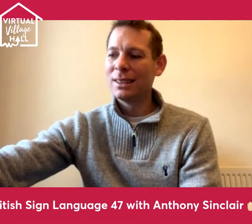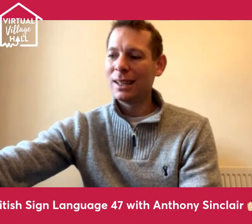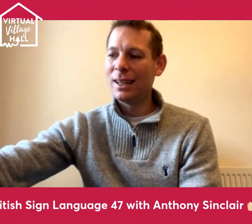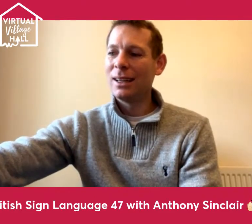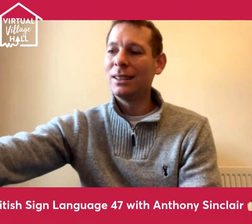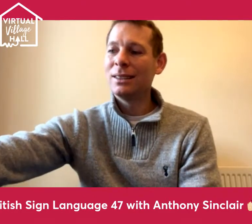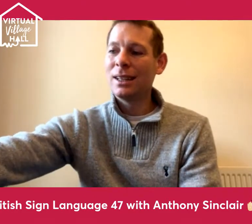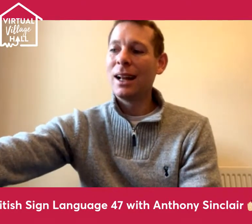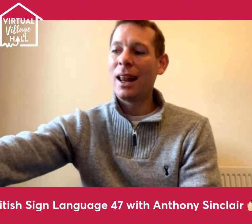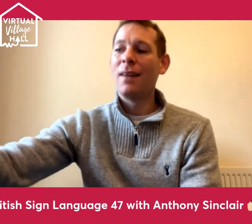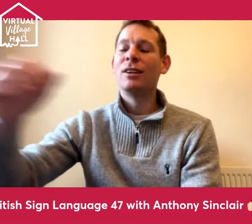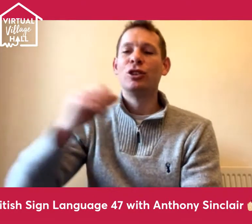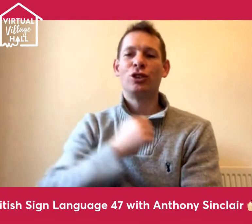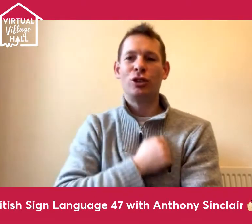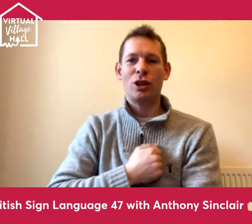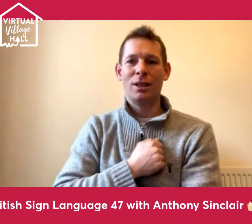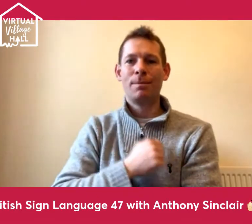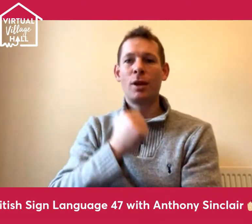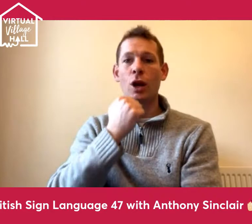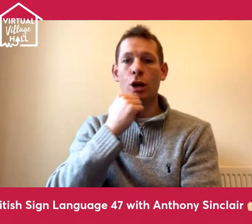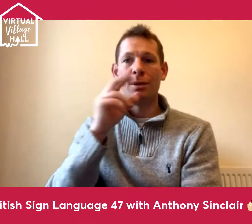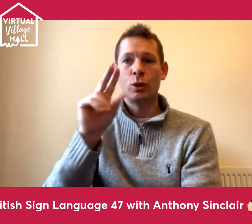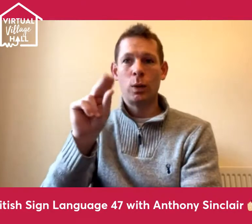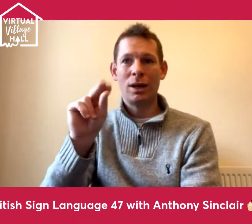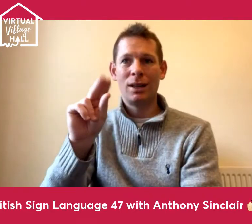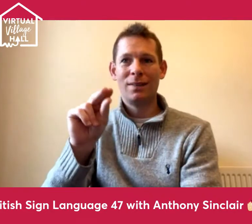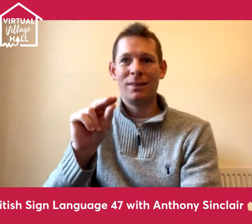Oh, I think I might have missed one. Let me just check.